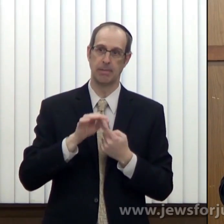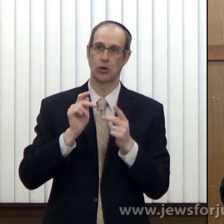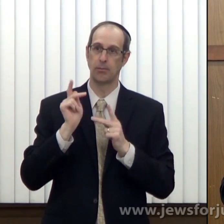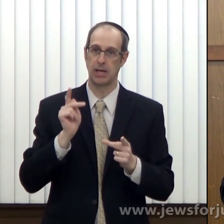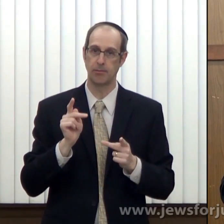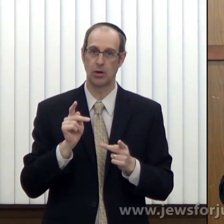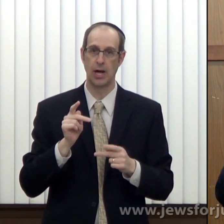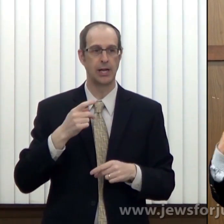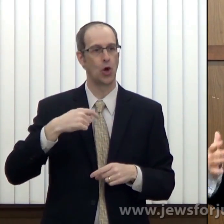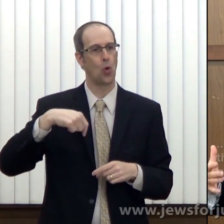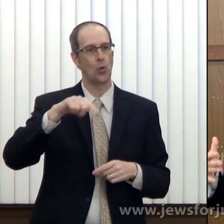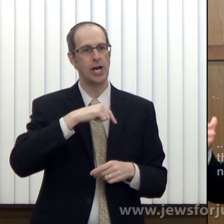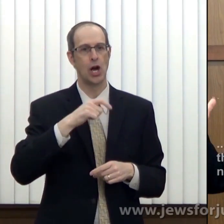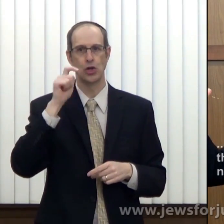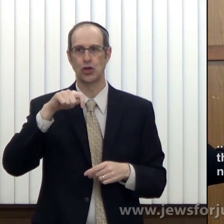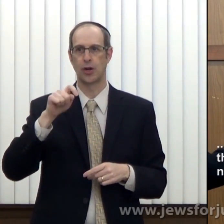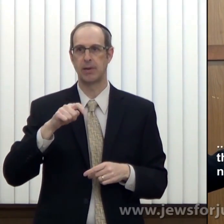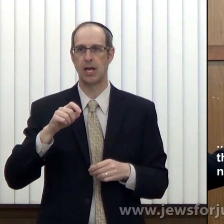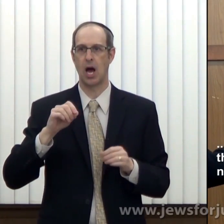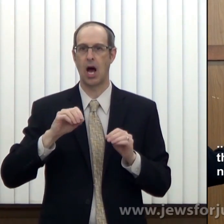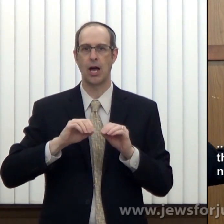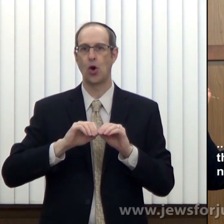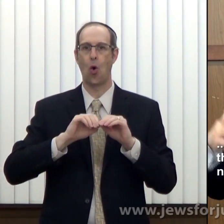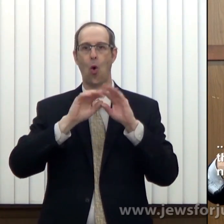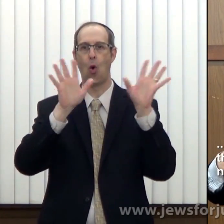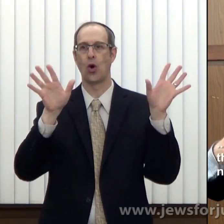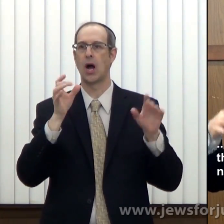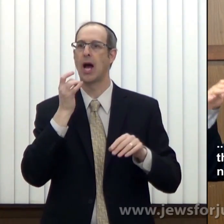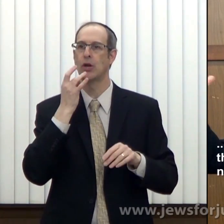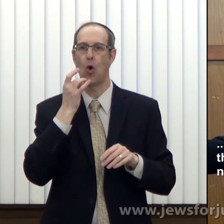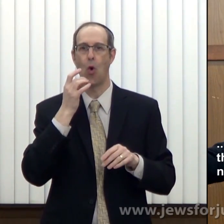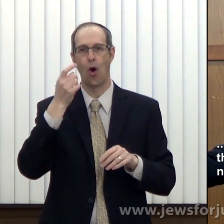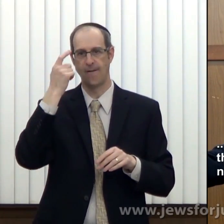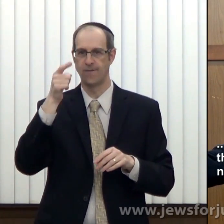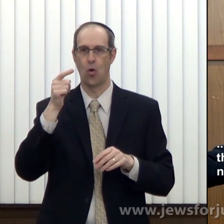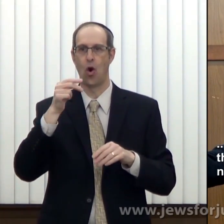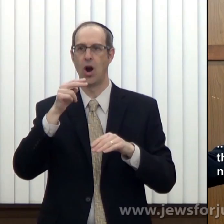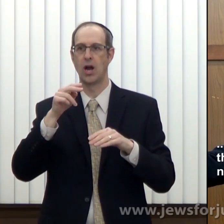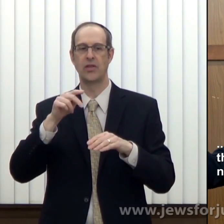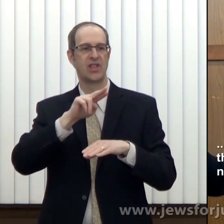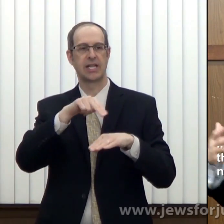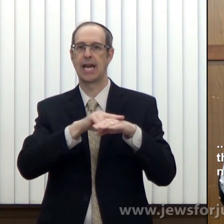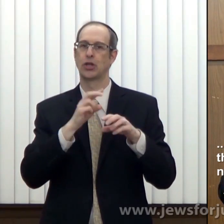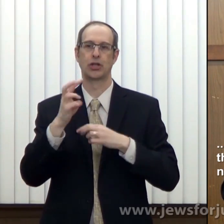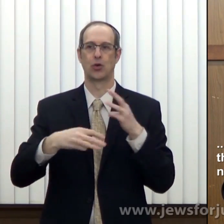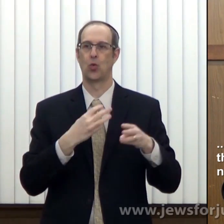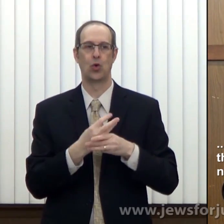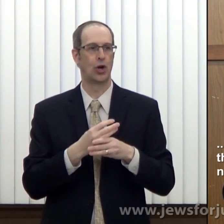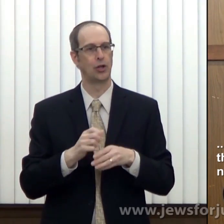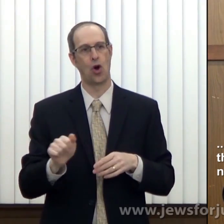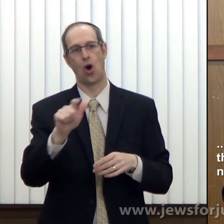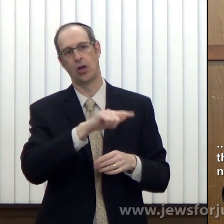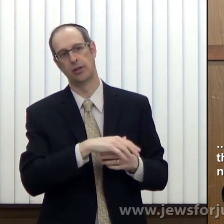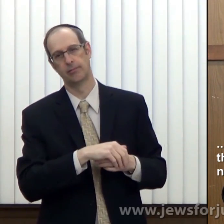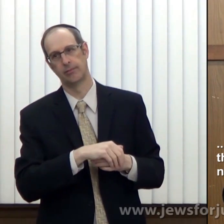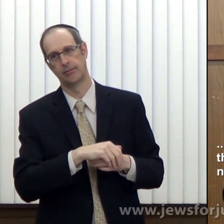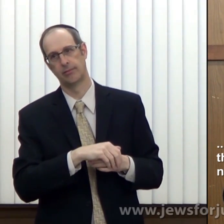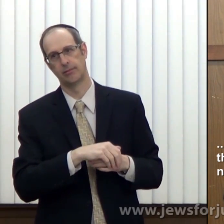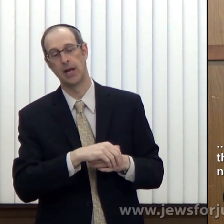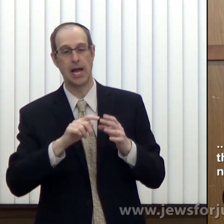we should be an Or Lagoyim, a light to the nations. So in the beginning